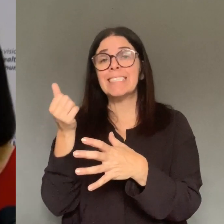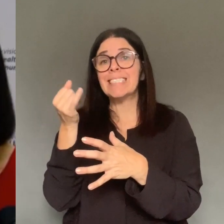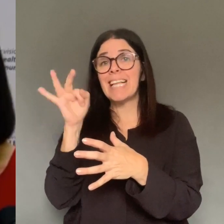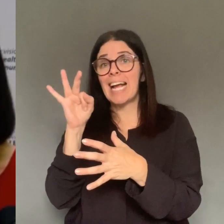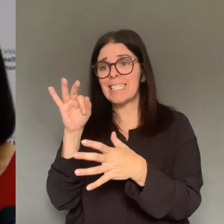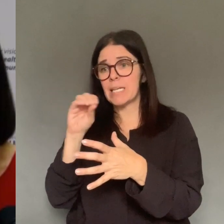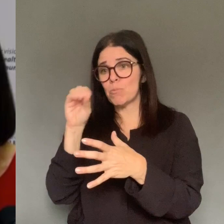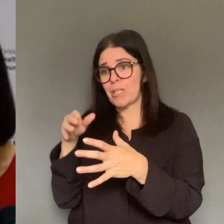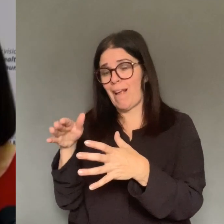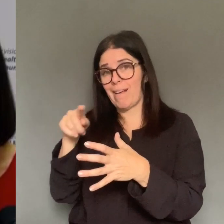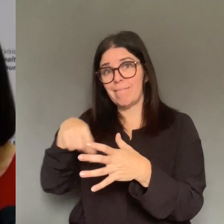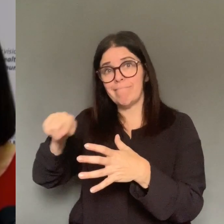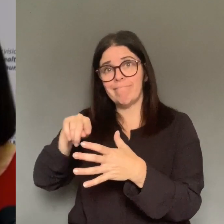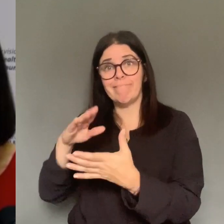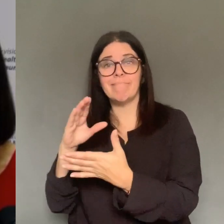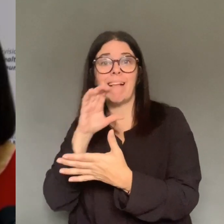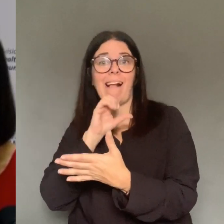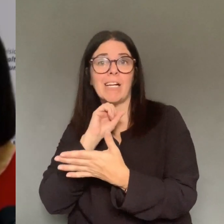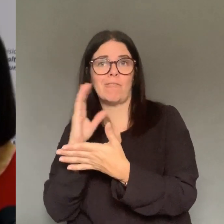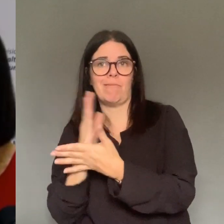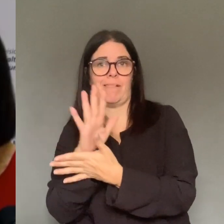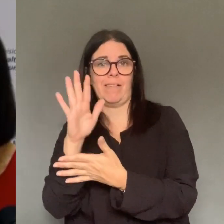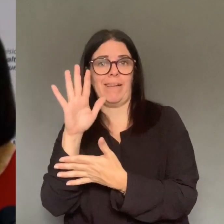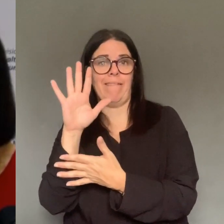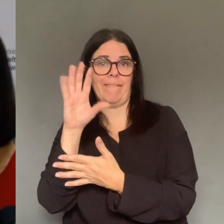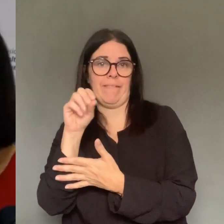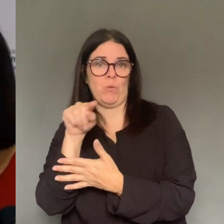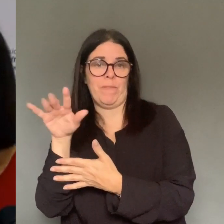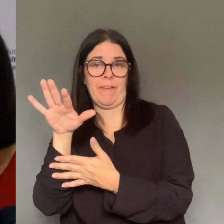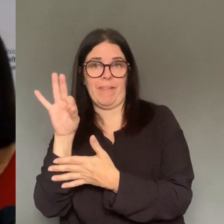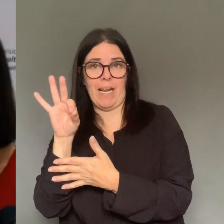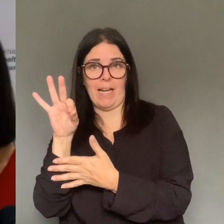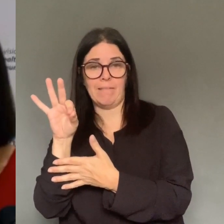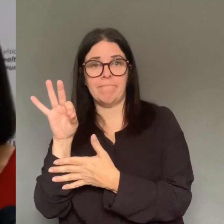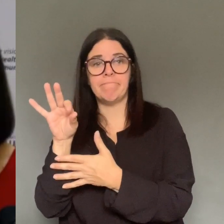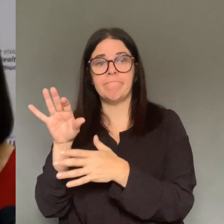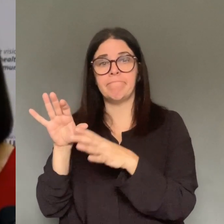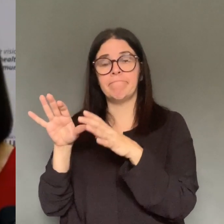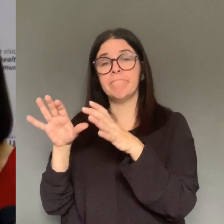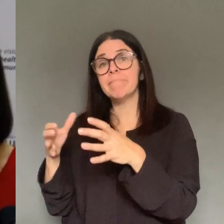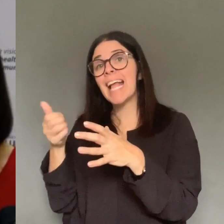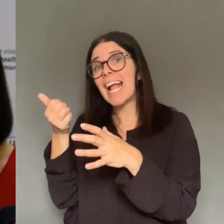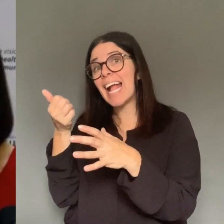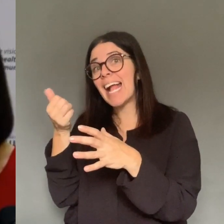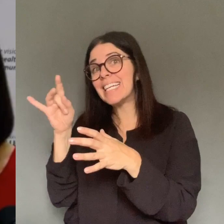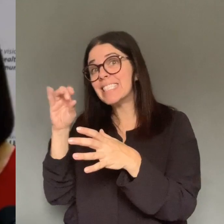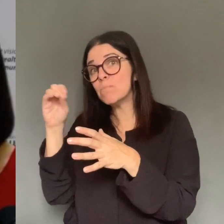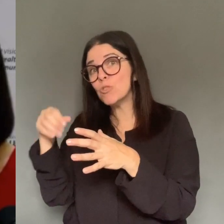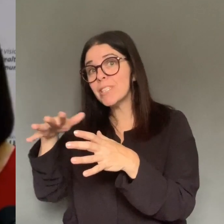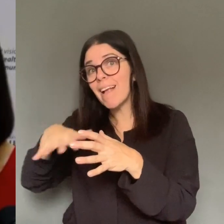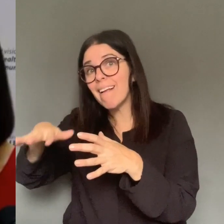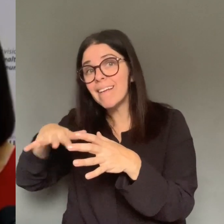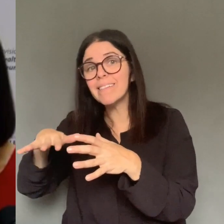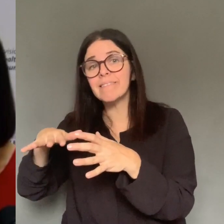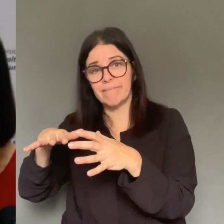36% are male, and 55% are female, with 9% being unknown at this time.